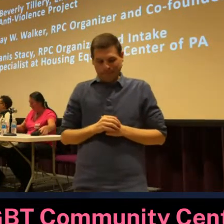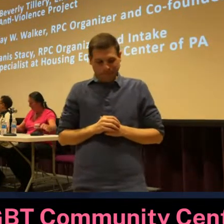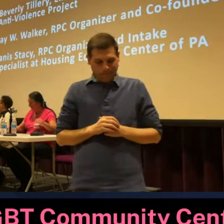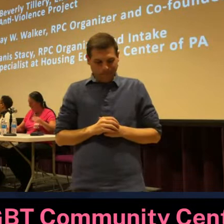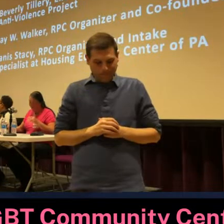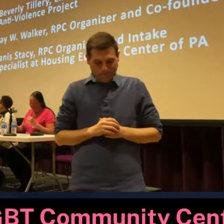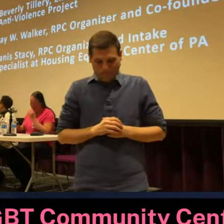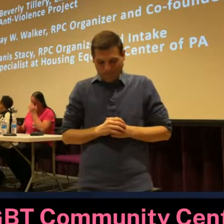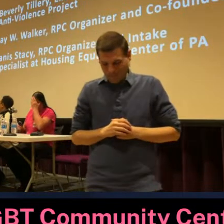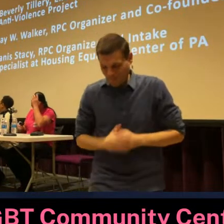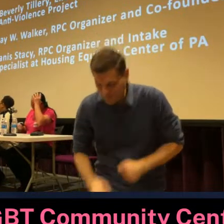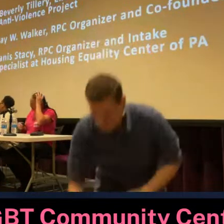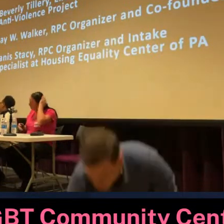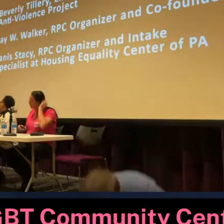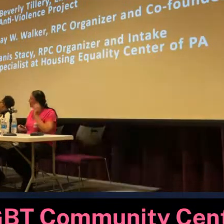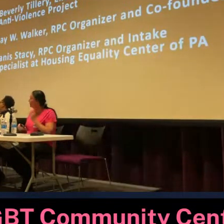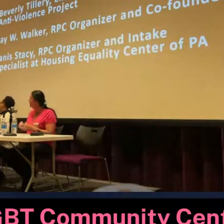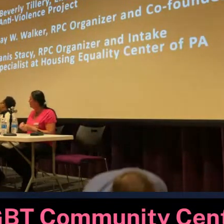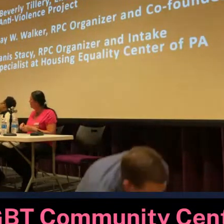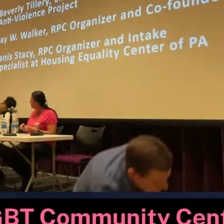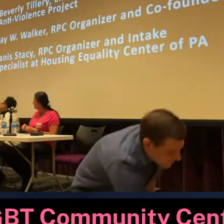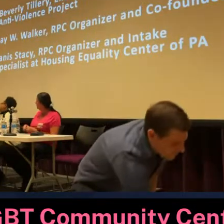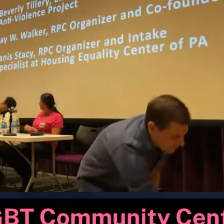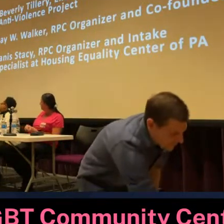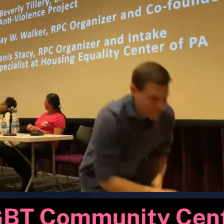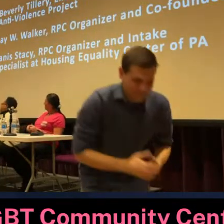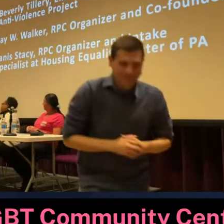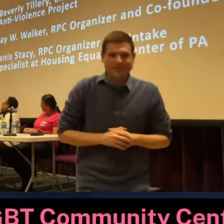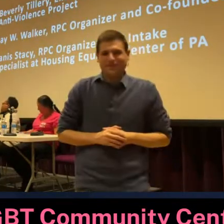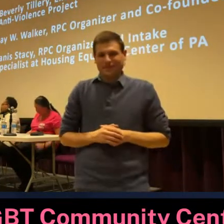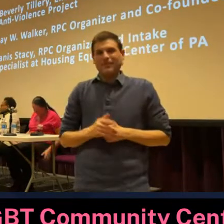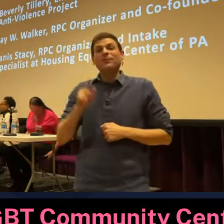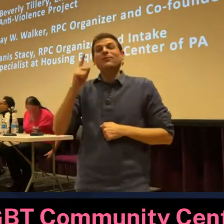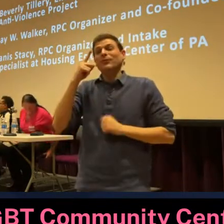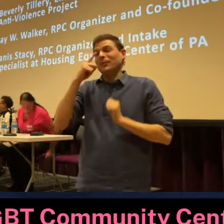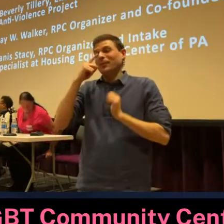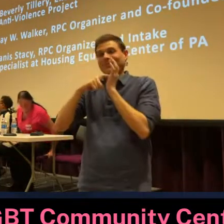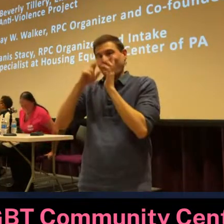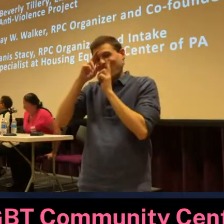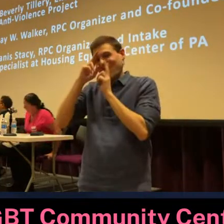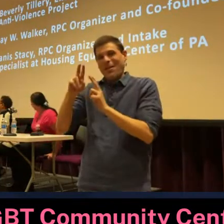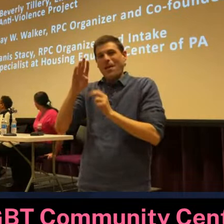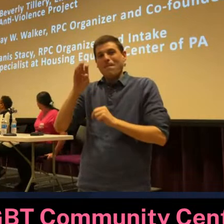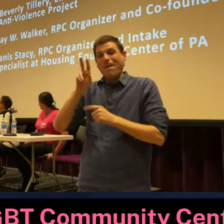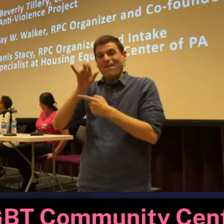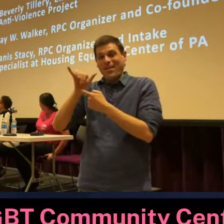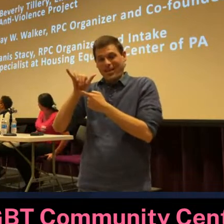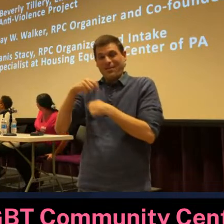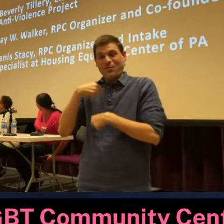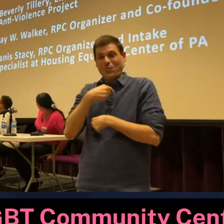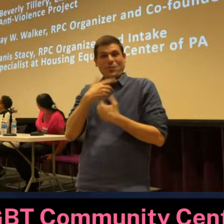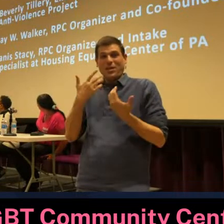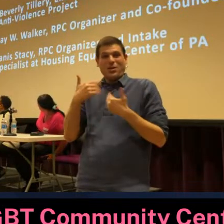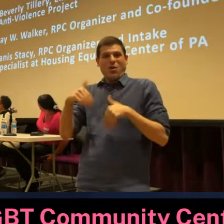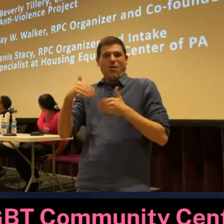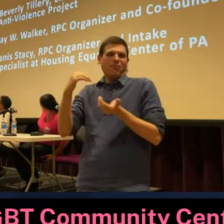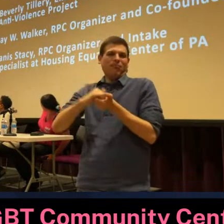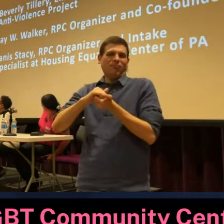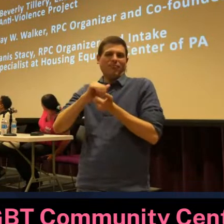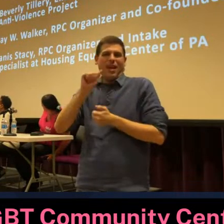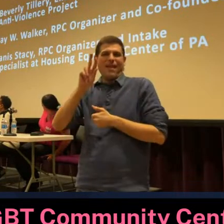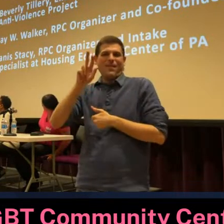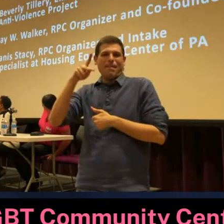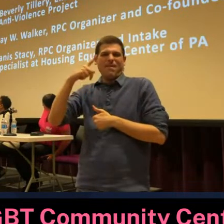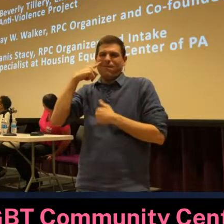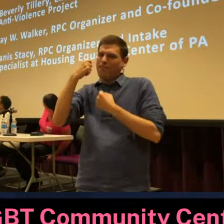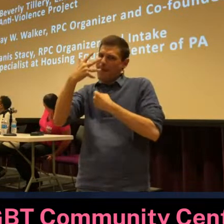introduce Beverly being at AVP. We at Queer Liberation March have done a lot of work with AVP over the